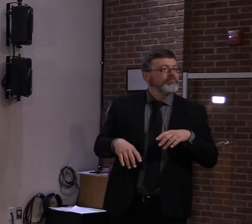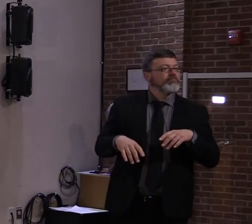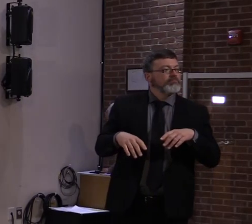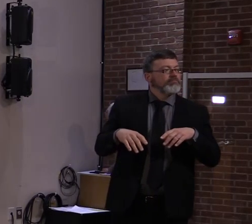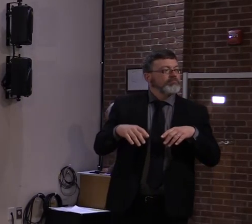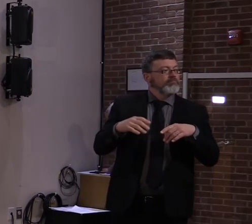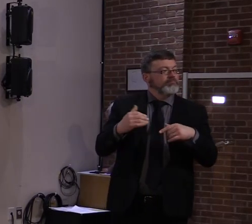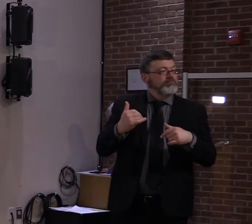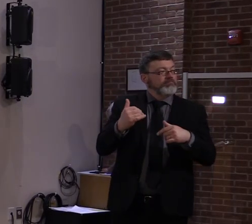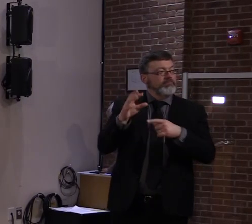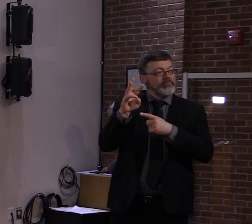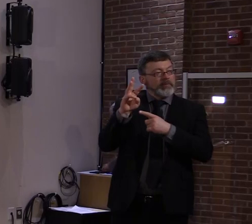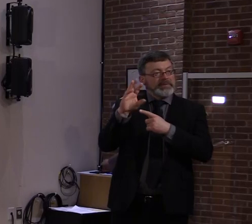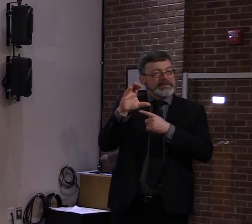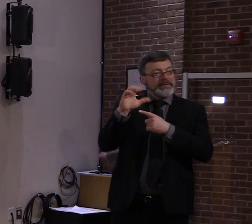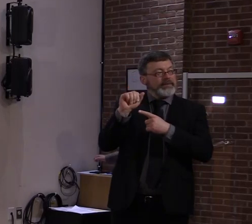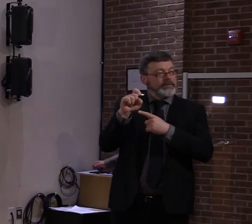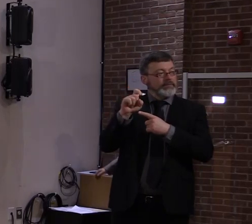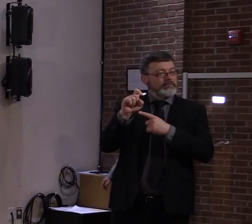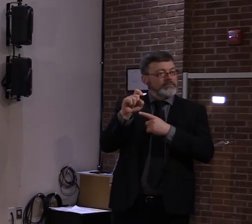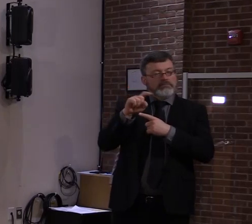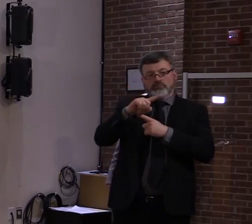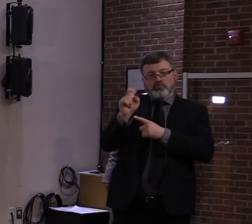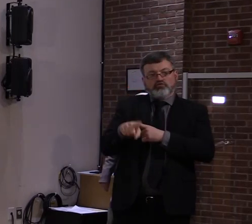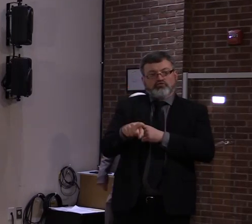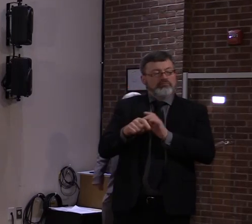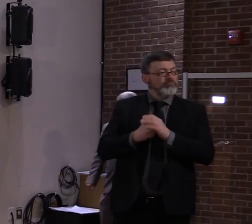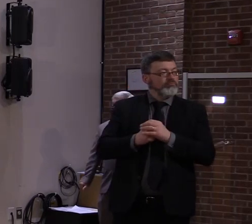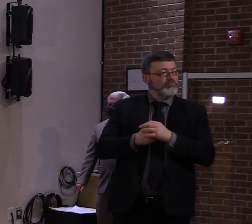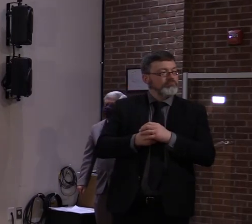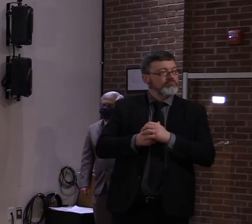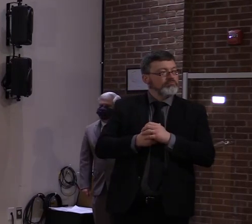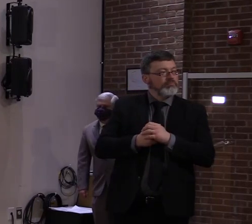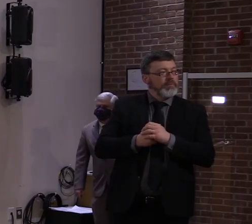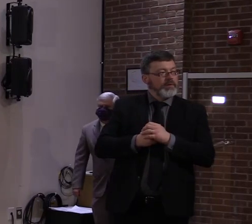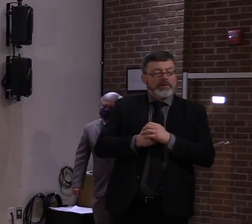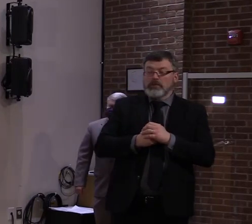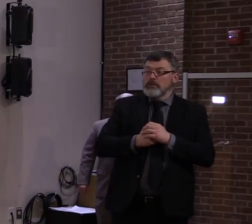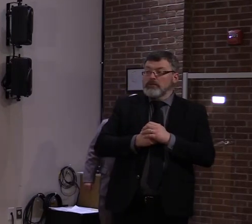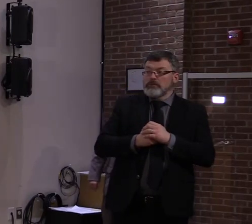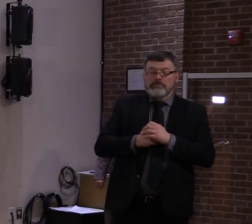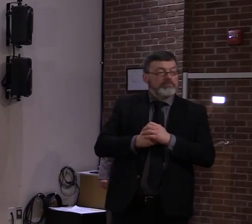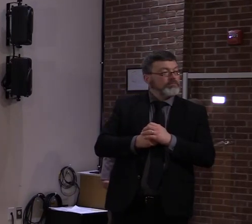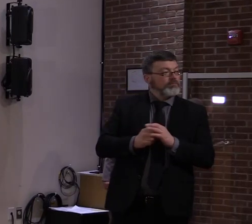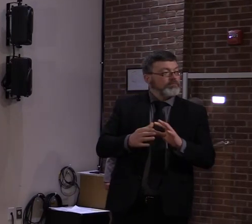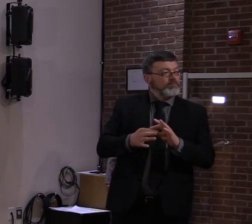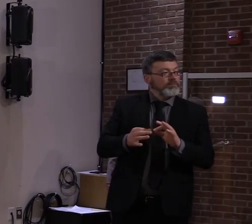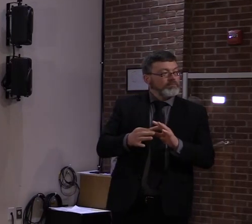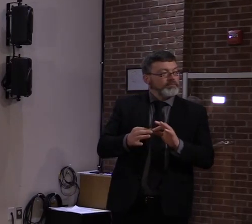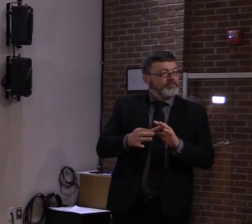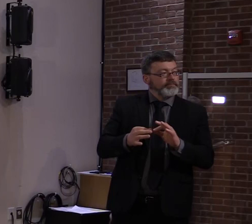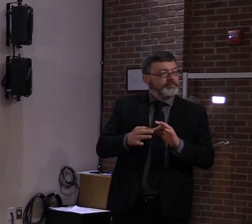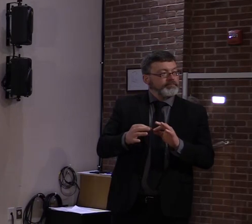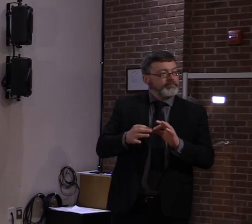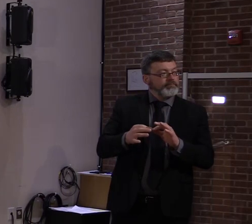Avery Powell, WCAX. With restaurants moving to universal guidance tomorrow, does that mean there won't be any restrictions on hours of operations,